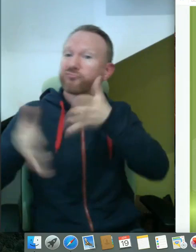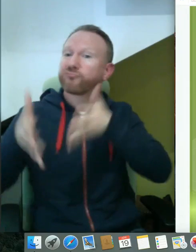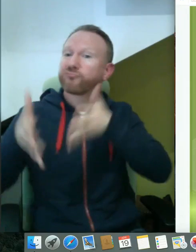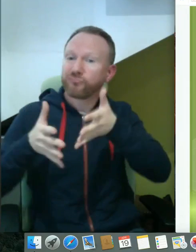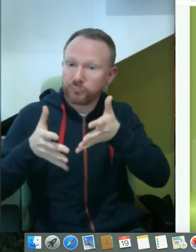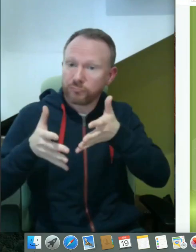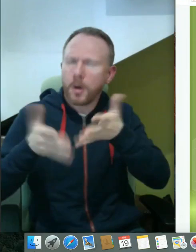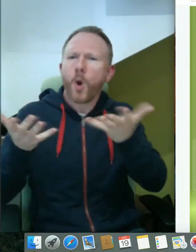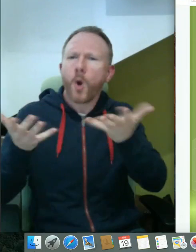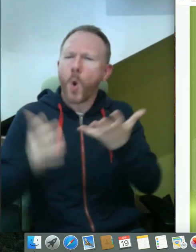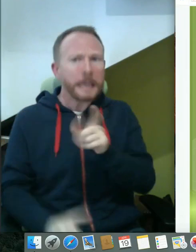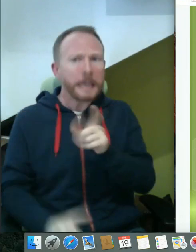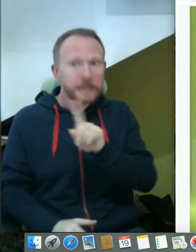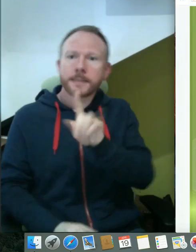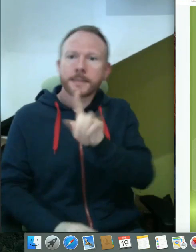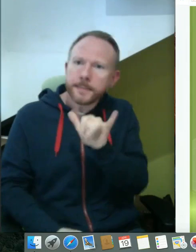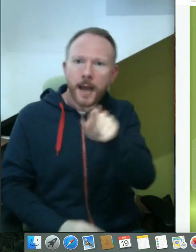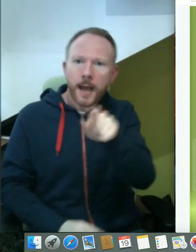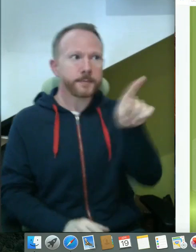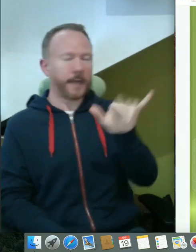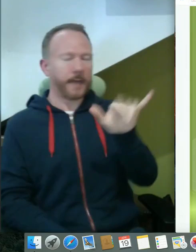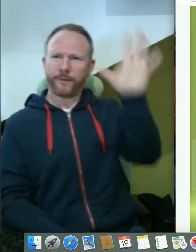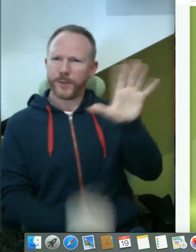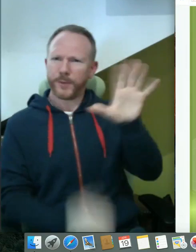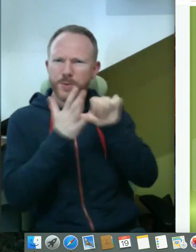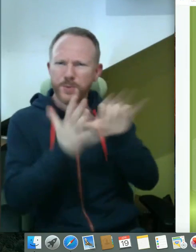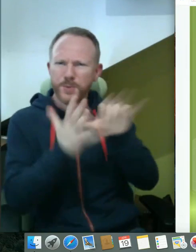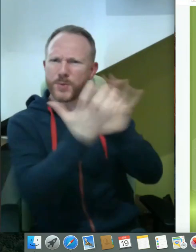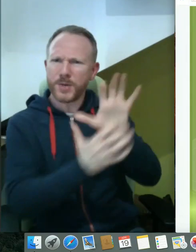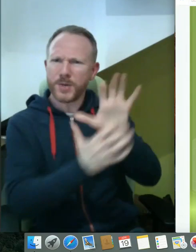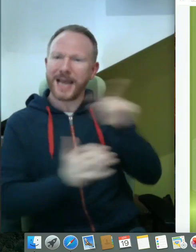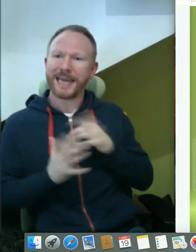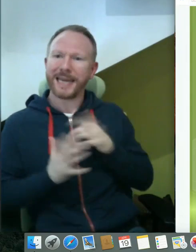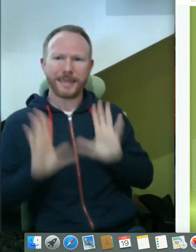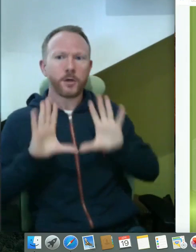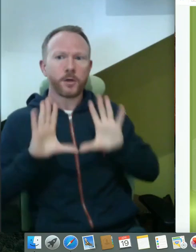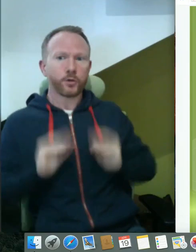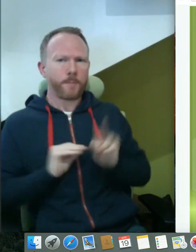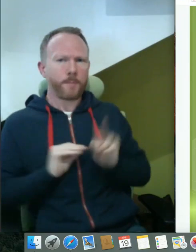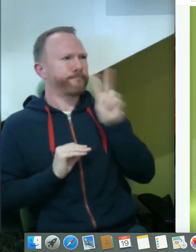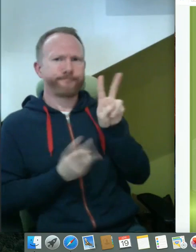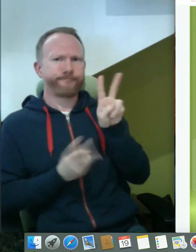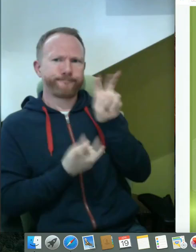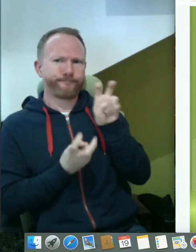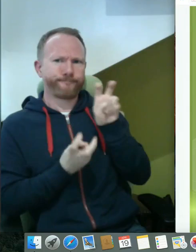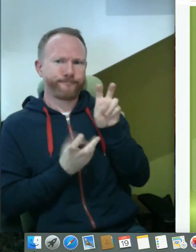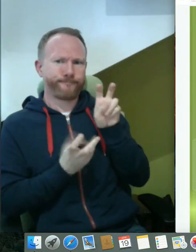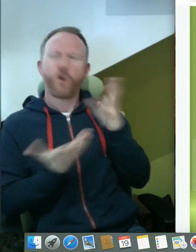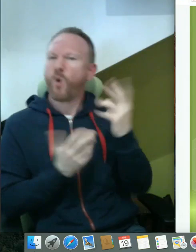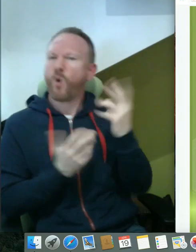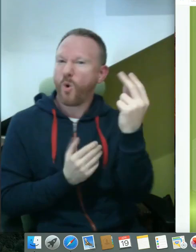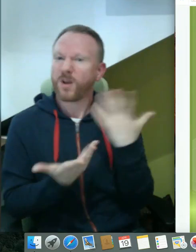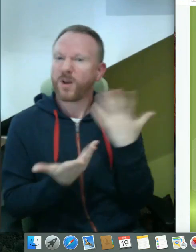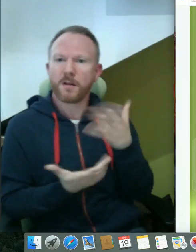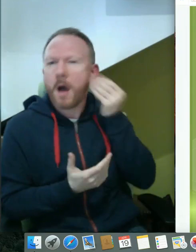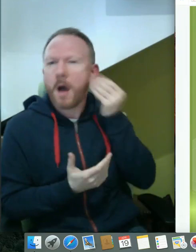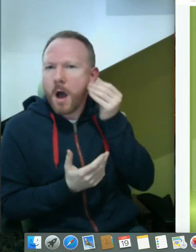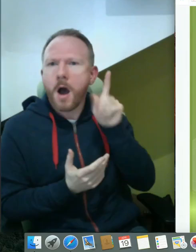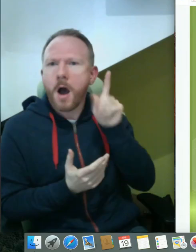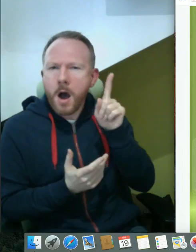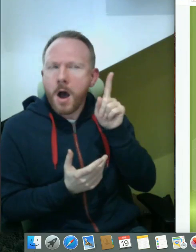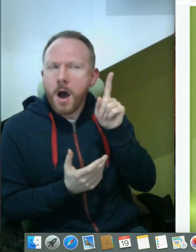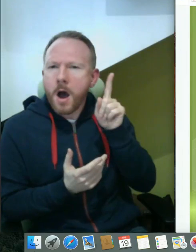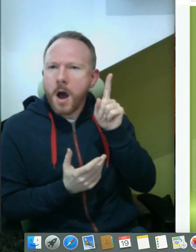that an utterance in the source language is of a complex nature, and they will wait for the end of